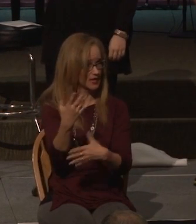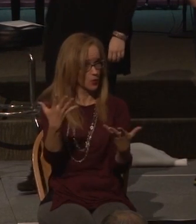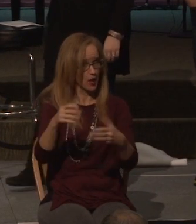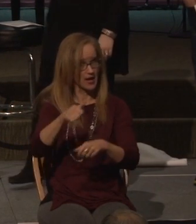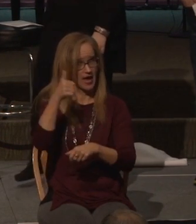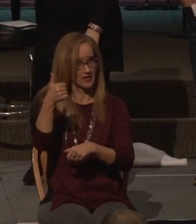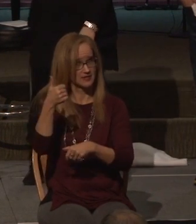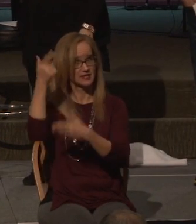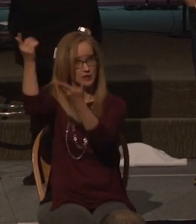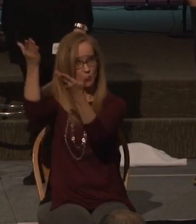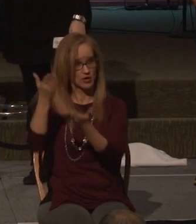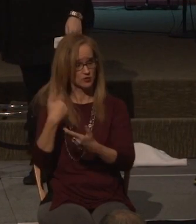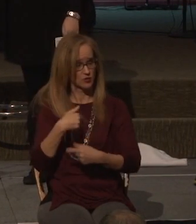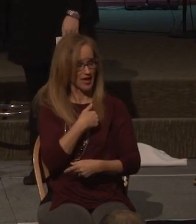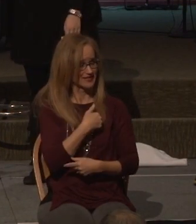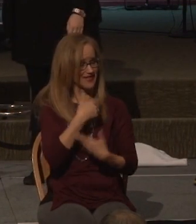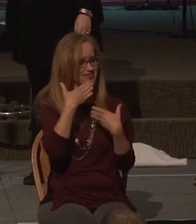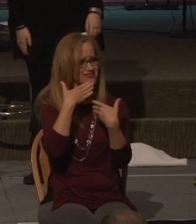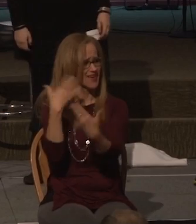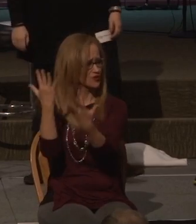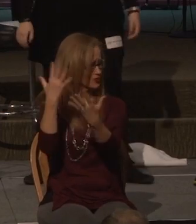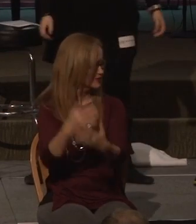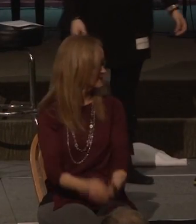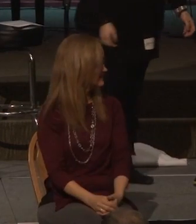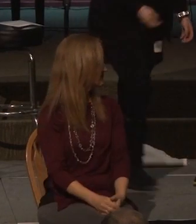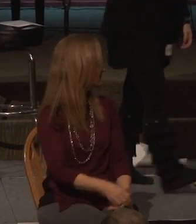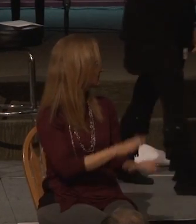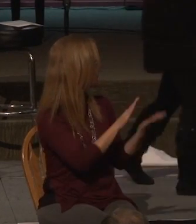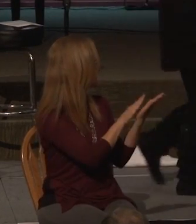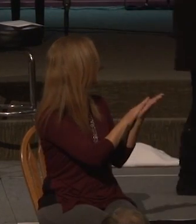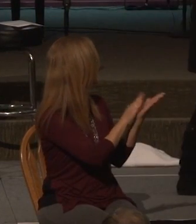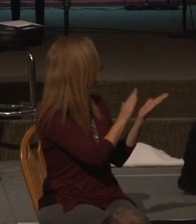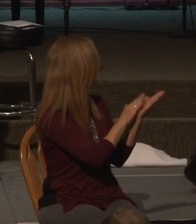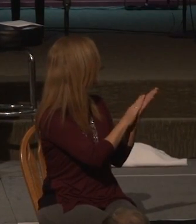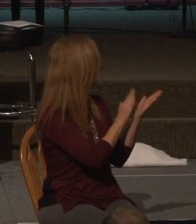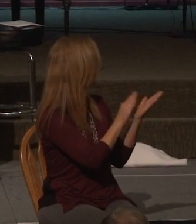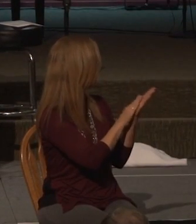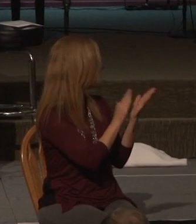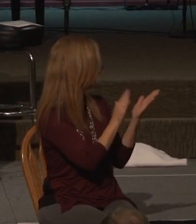he brings to us. So thanks for letting us share. Awesome.